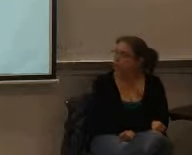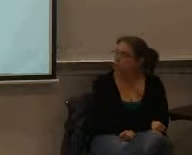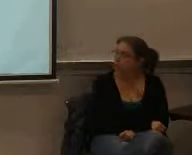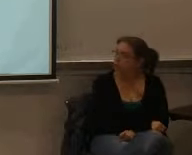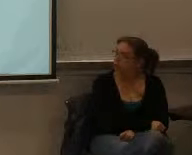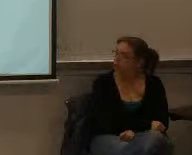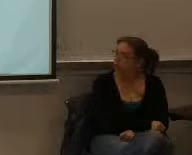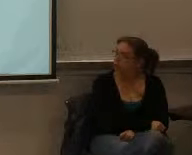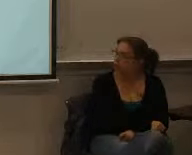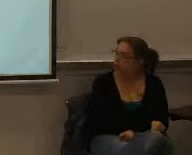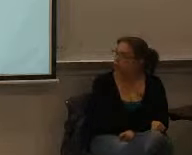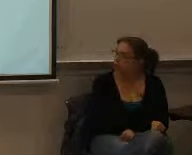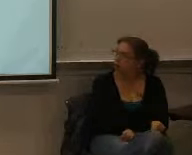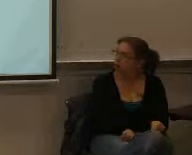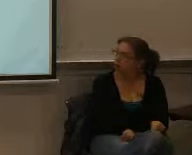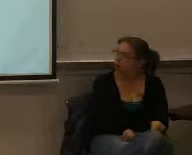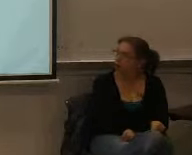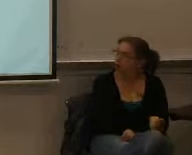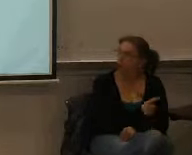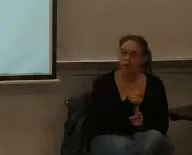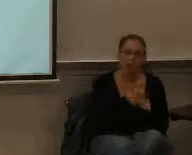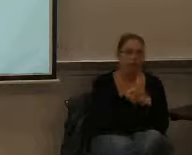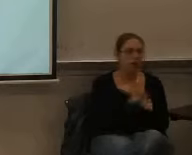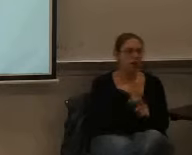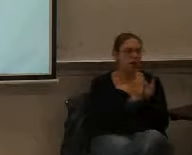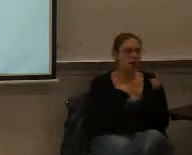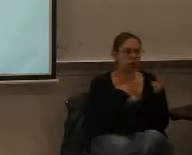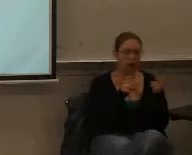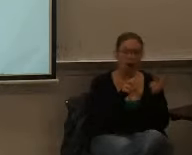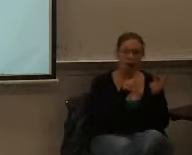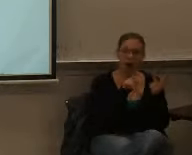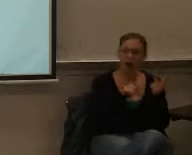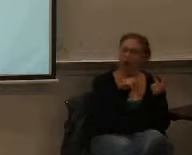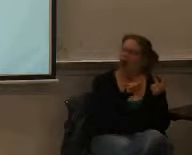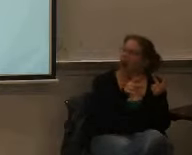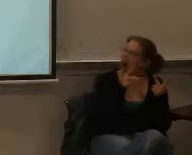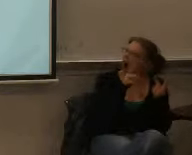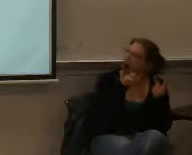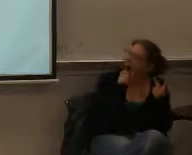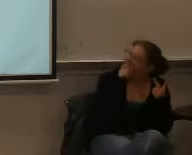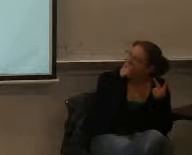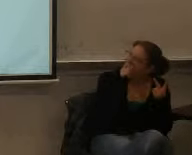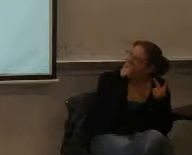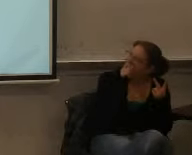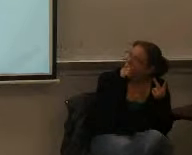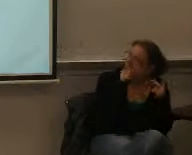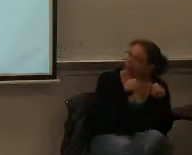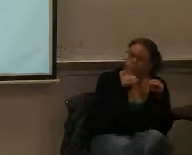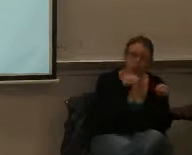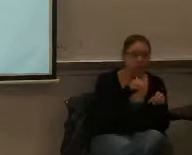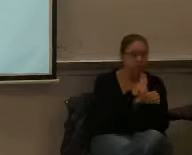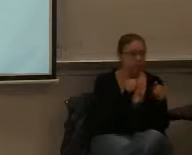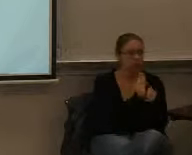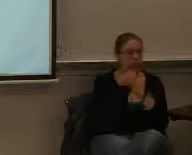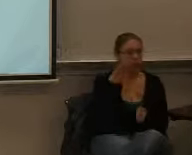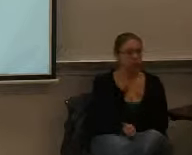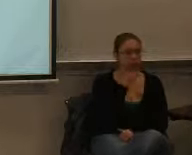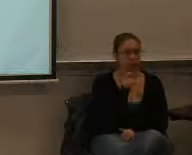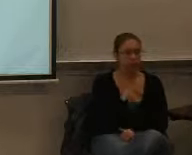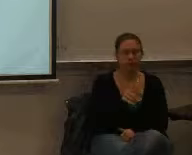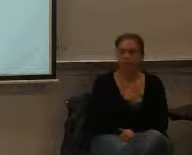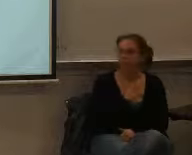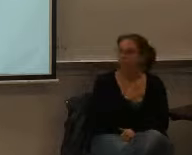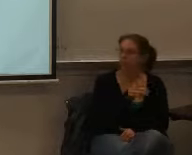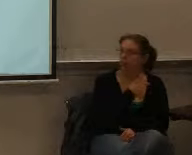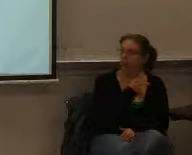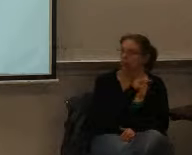Daphnia. And then we have 2 densities of prey that are being put in with bluegill,